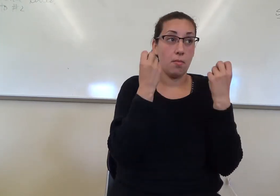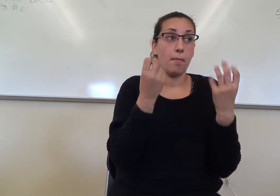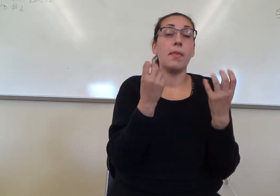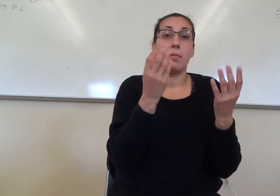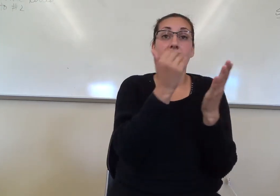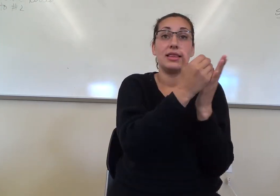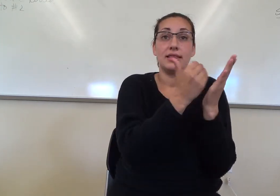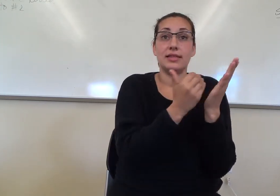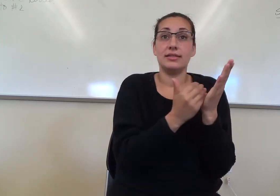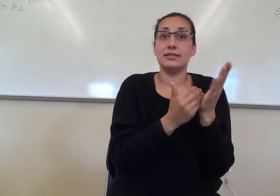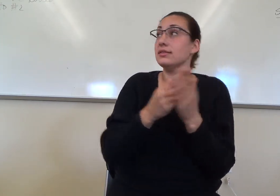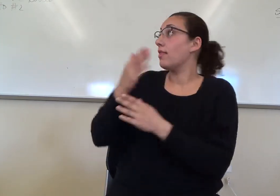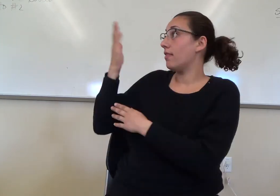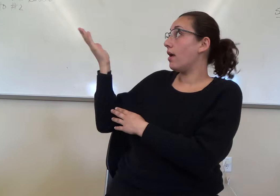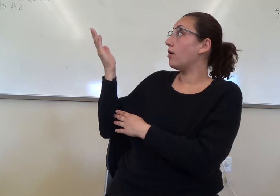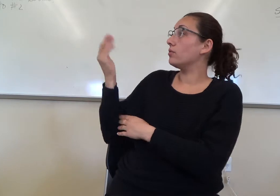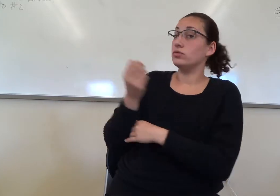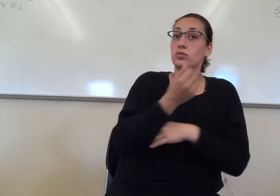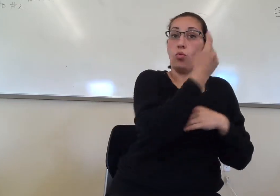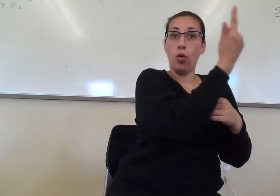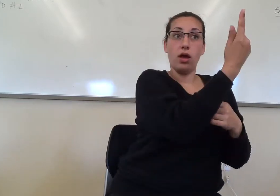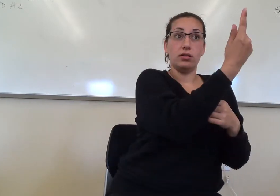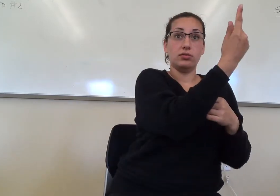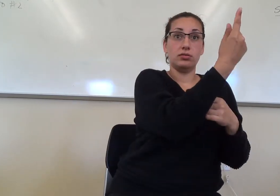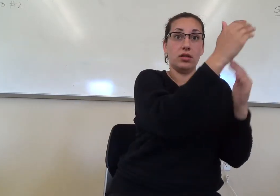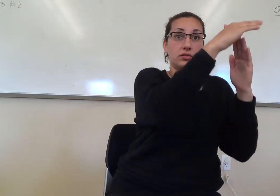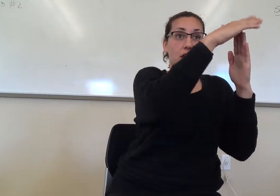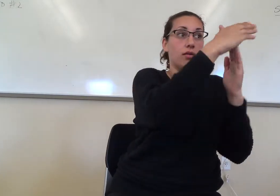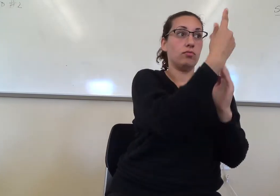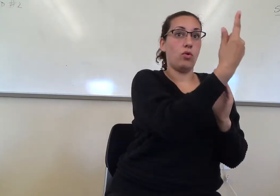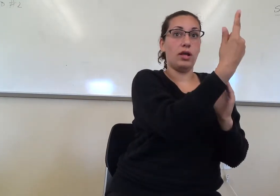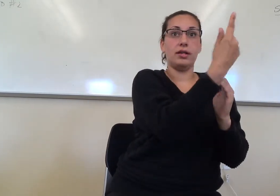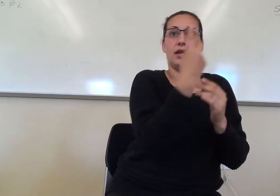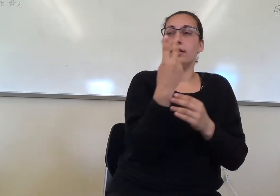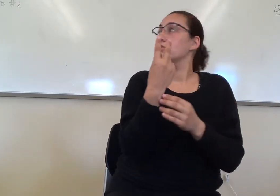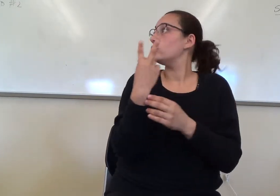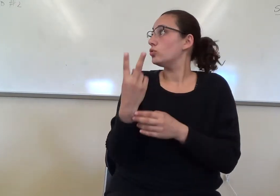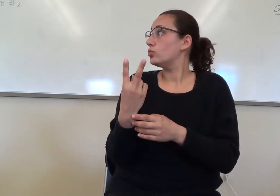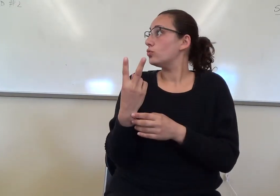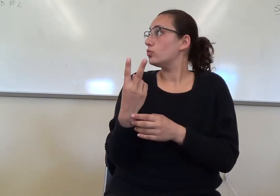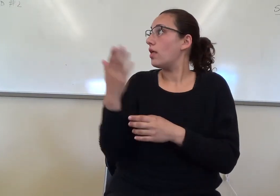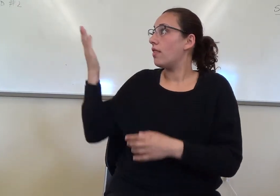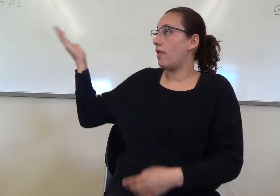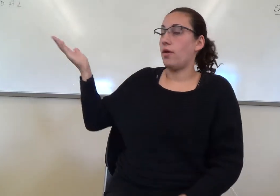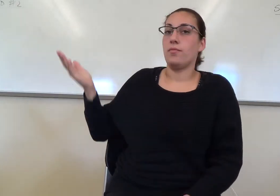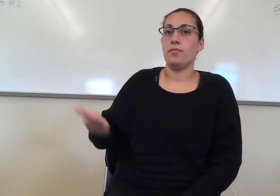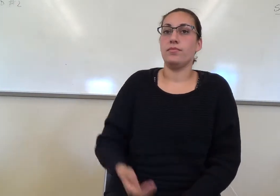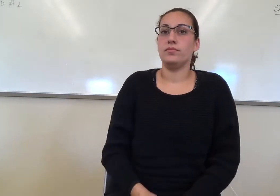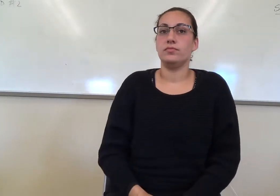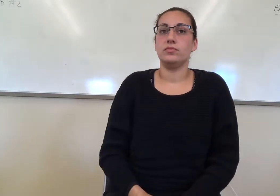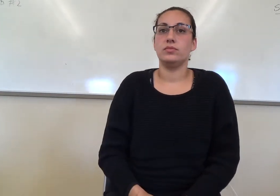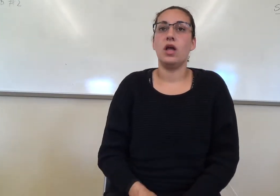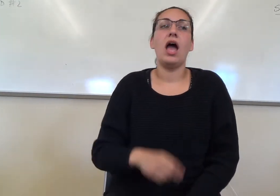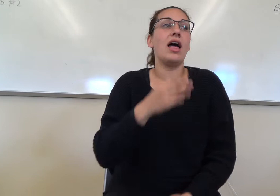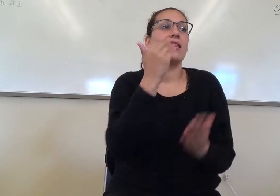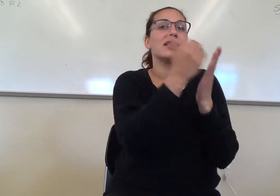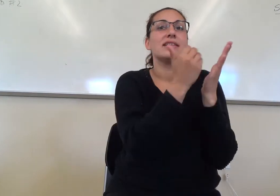up here, one list here, and there's a list here, a list of 14. But is this